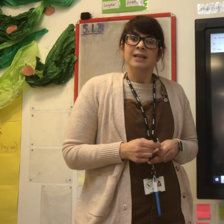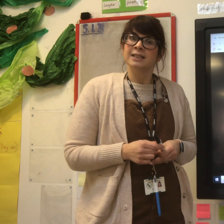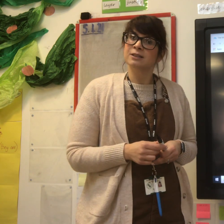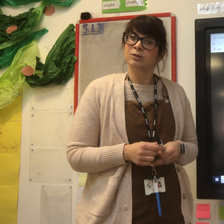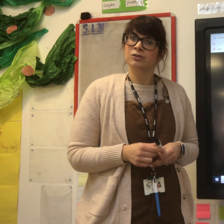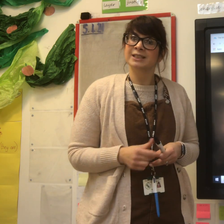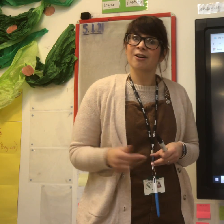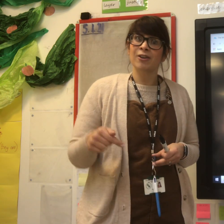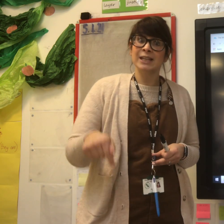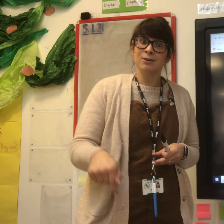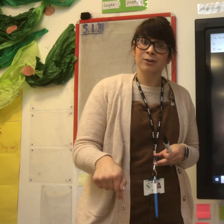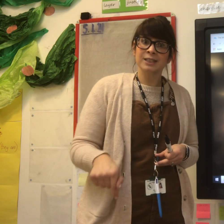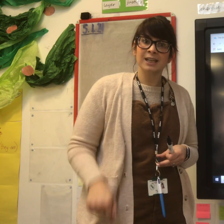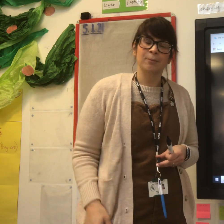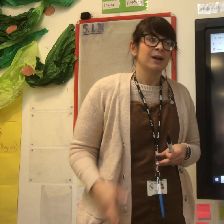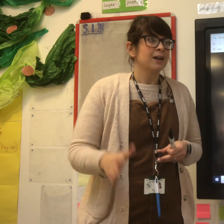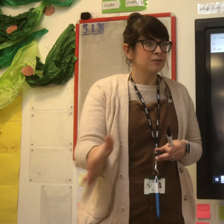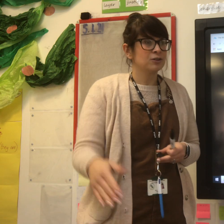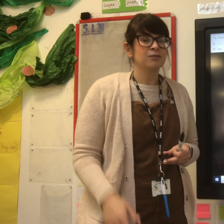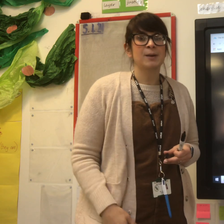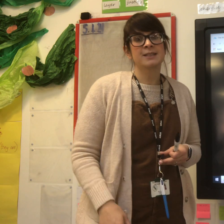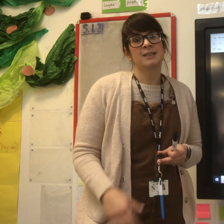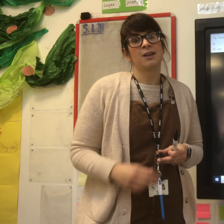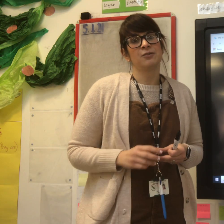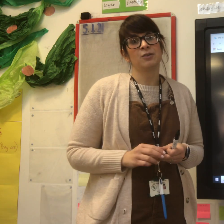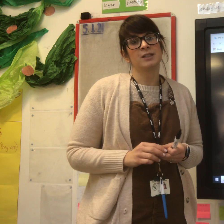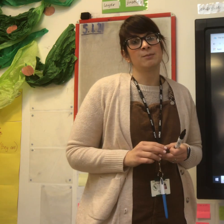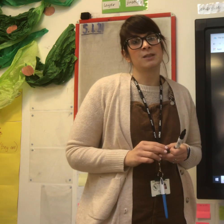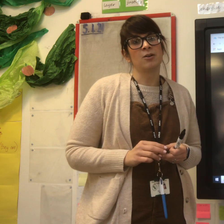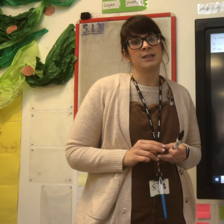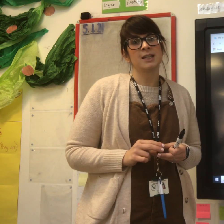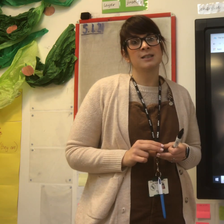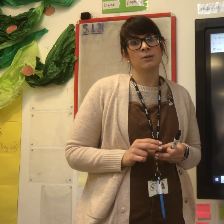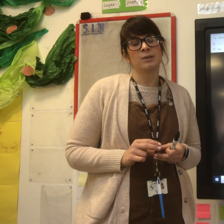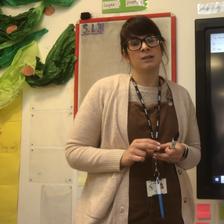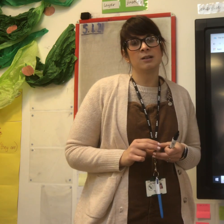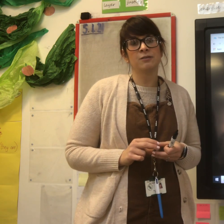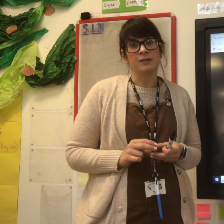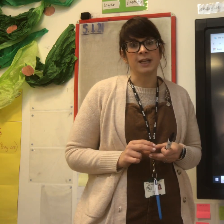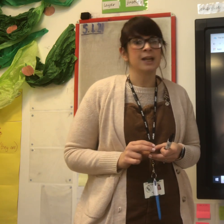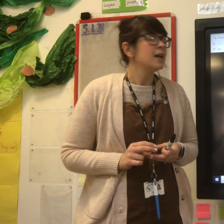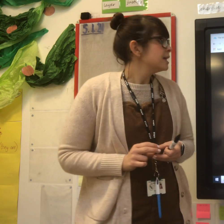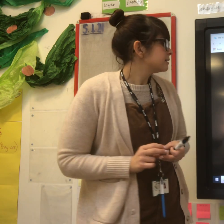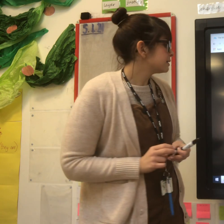did some street art in Nottingham. I drove past it over the Christmas holidays, it was lovely. So,